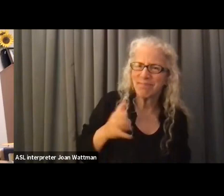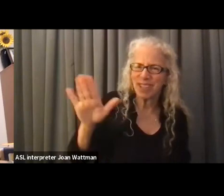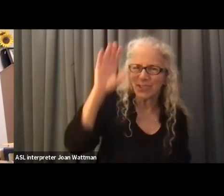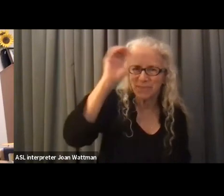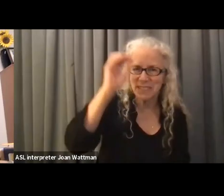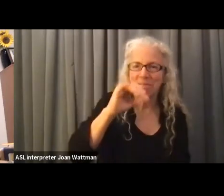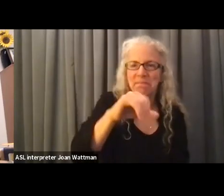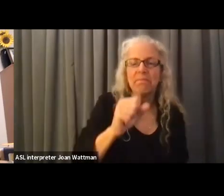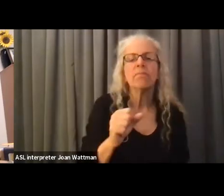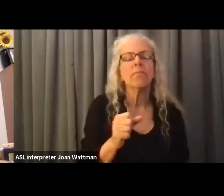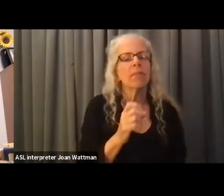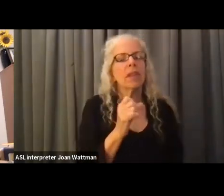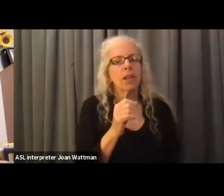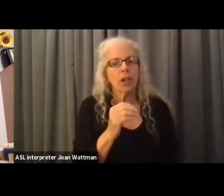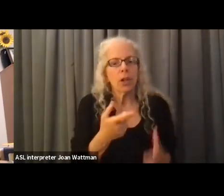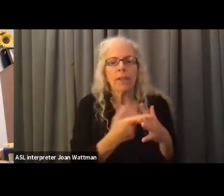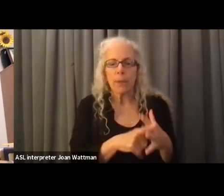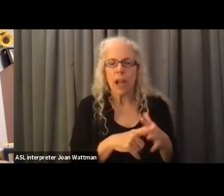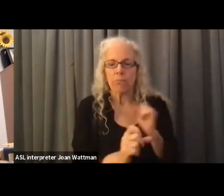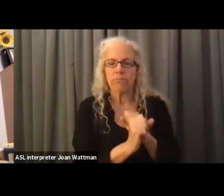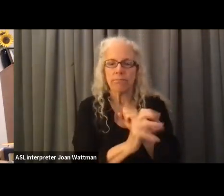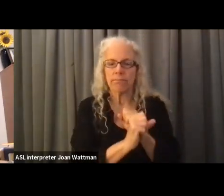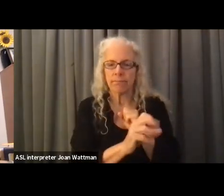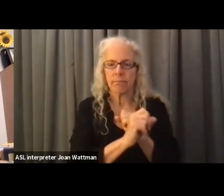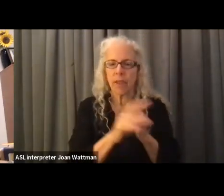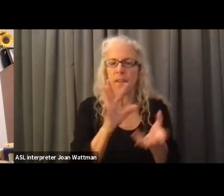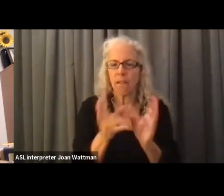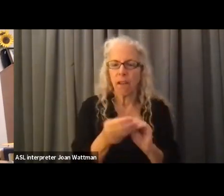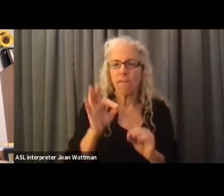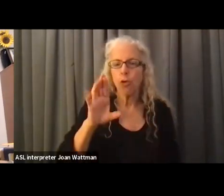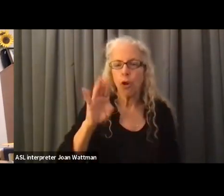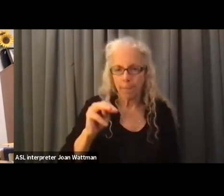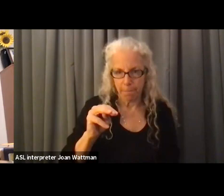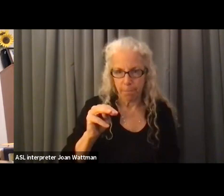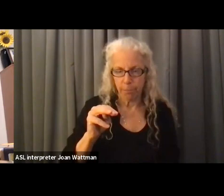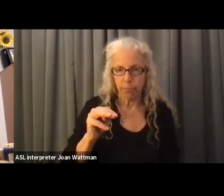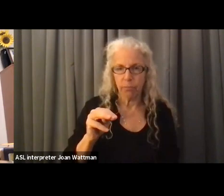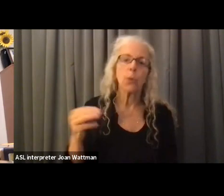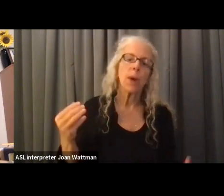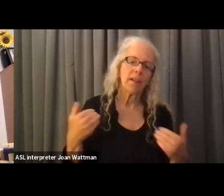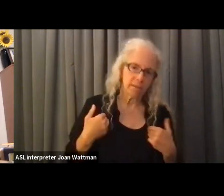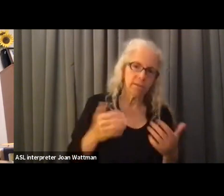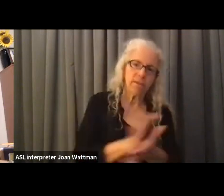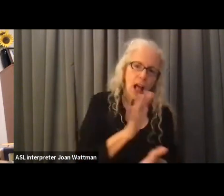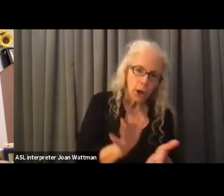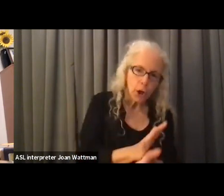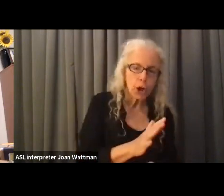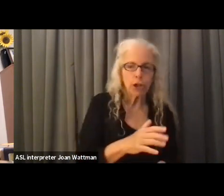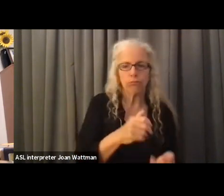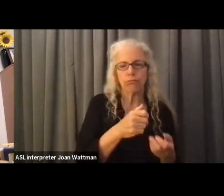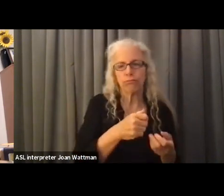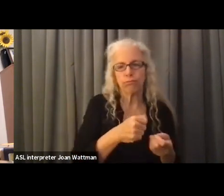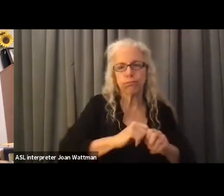So if we were to begin to advertise a forum with a flyer and with notices on the